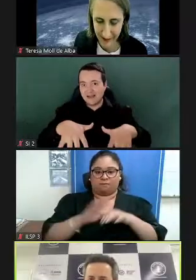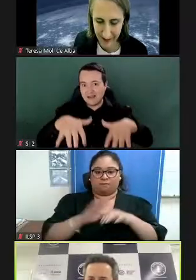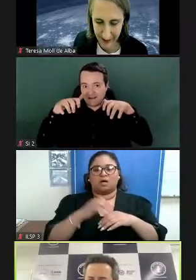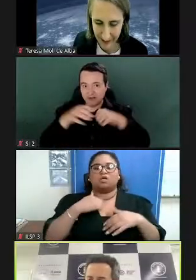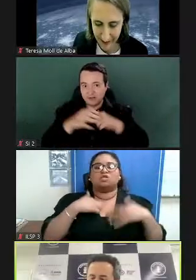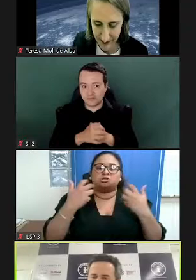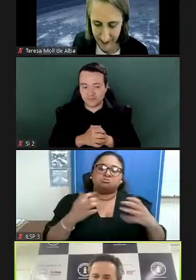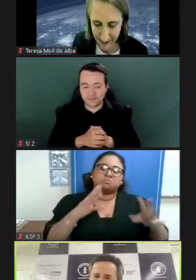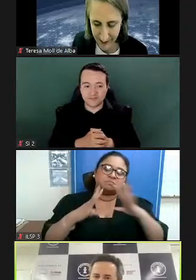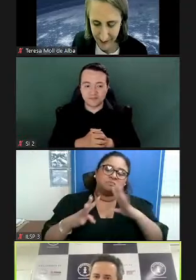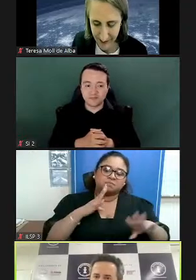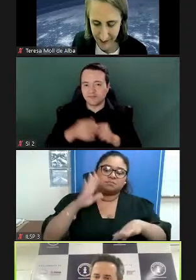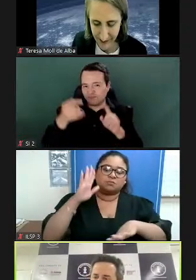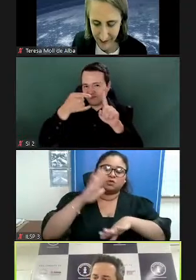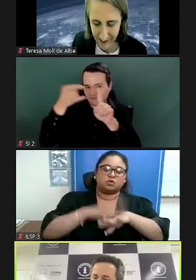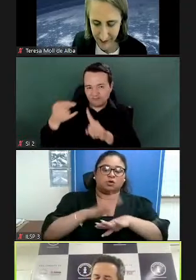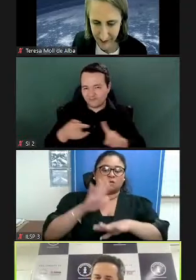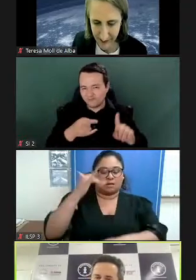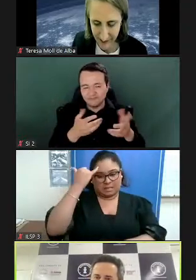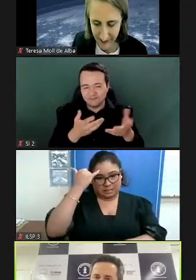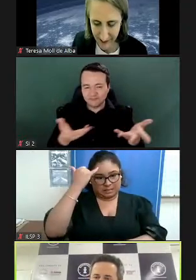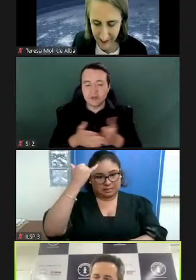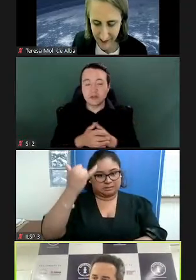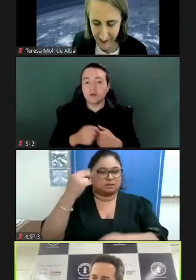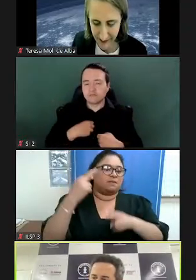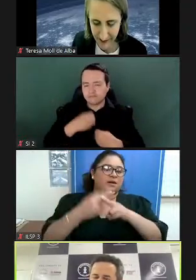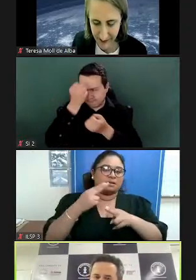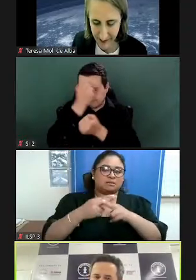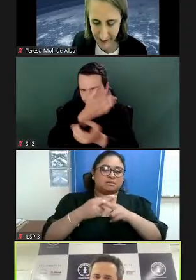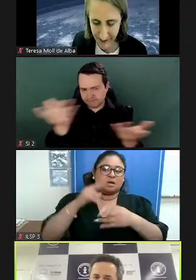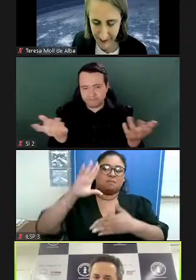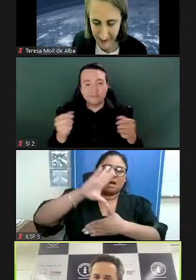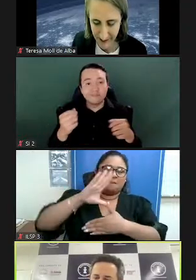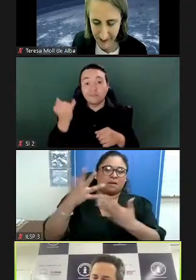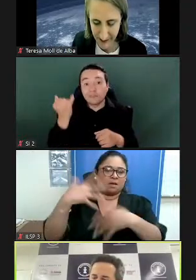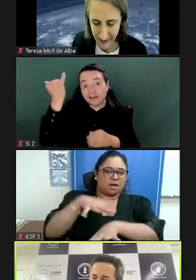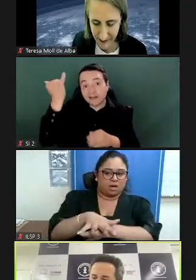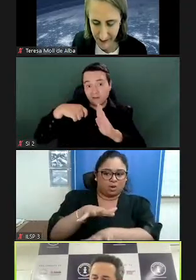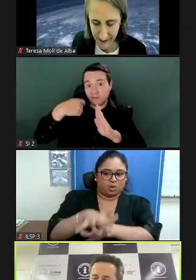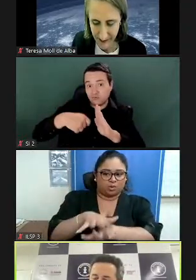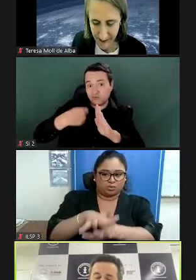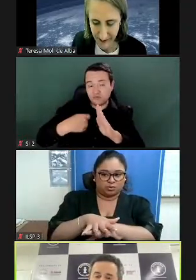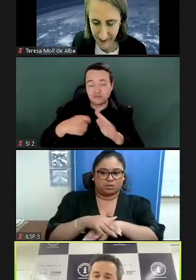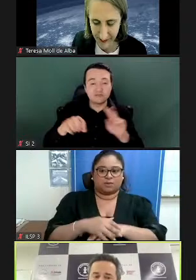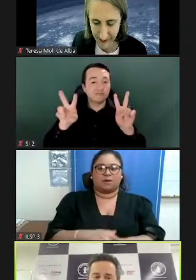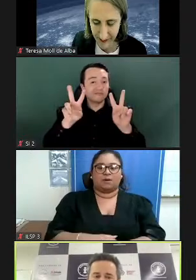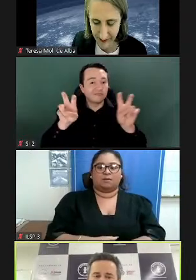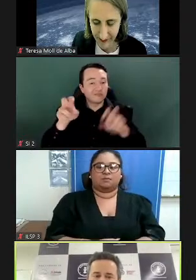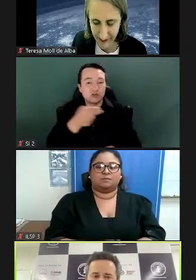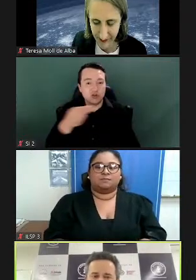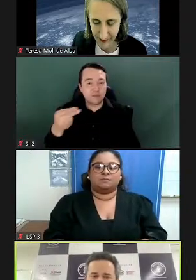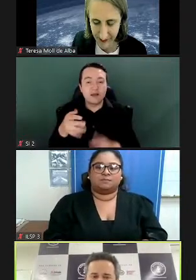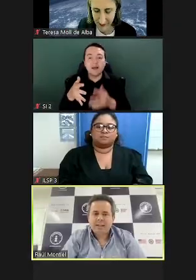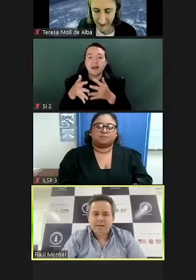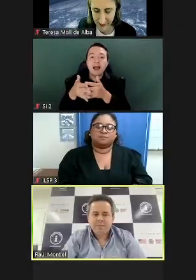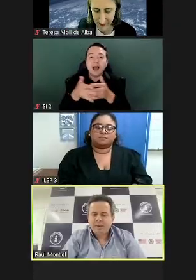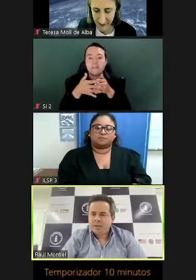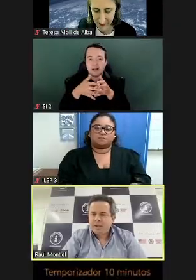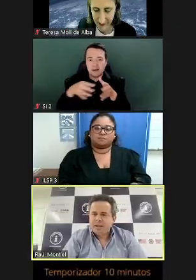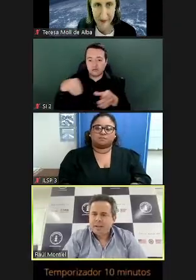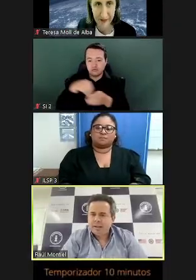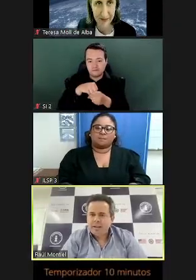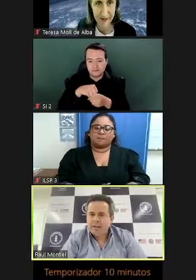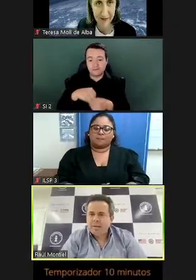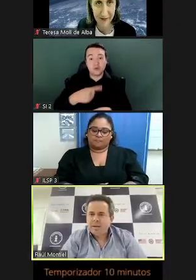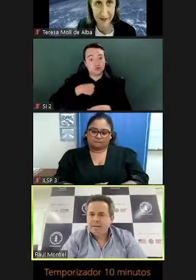very important event i want to talk about an initiative called america inclusiva this is